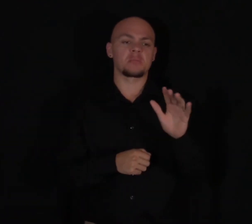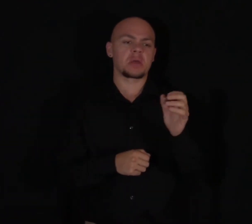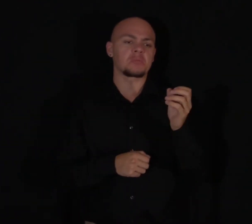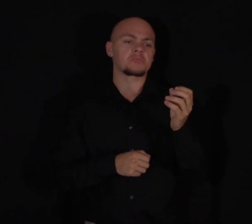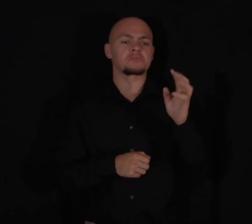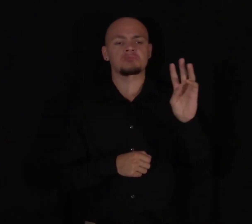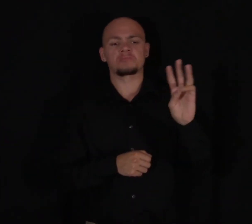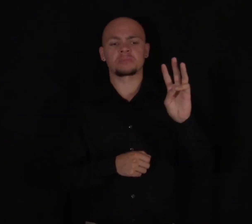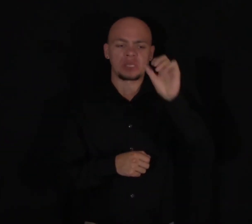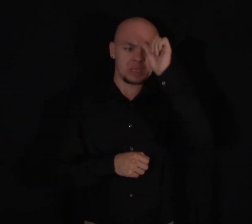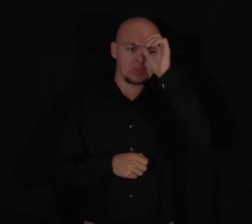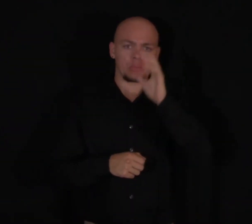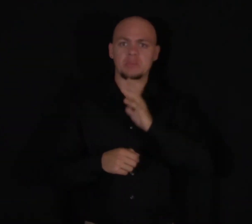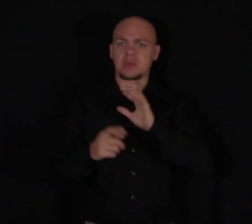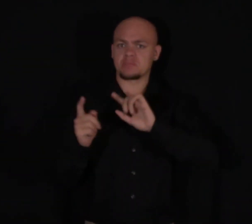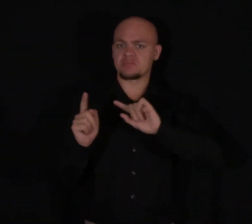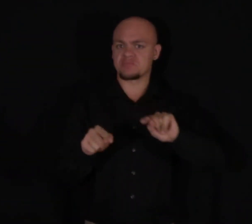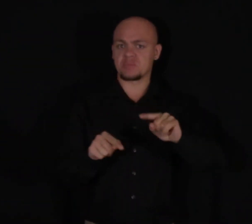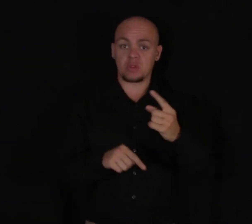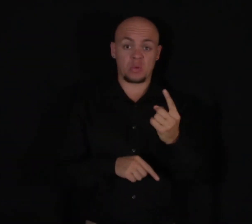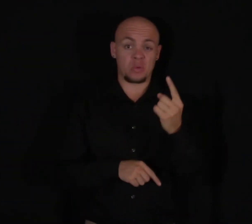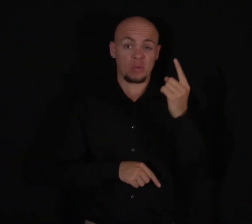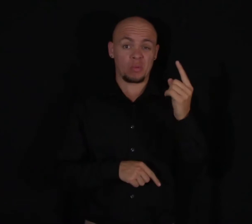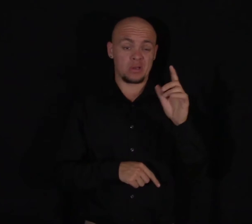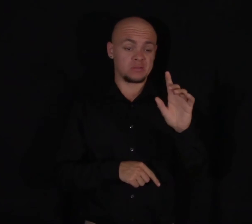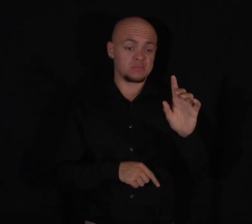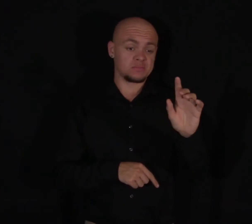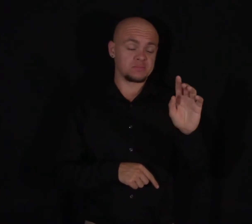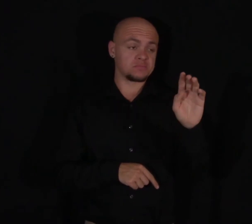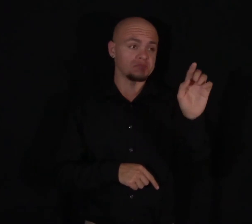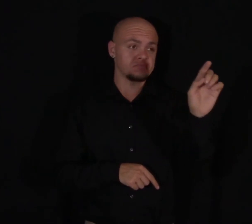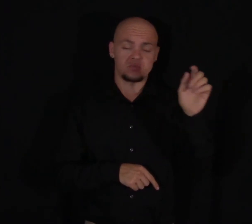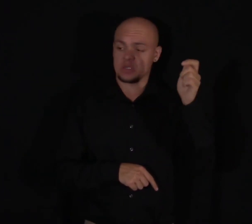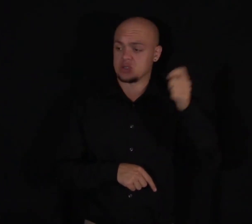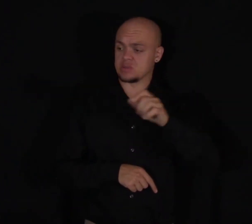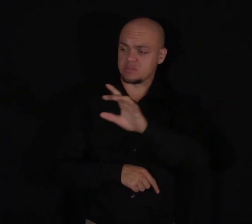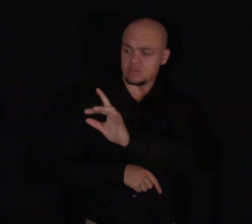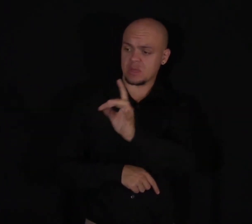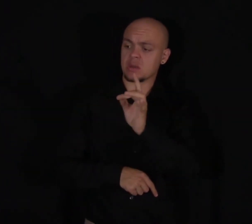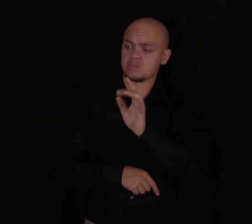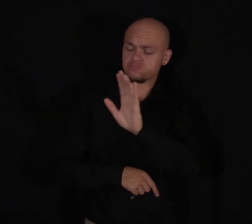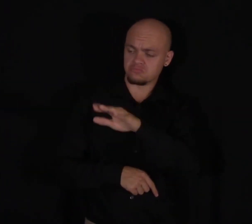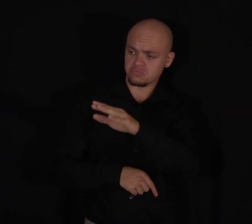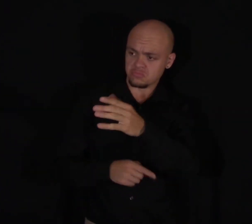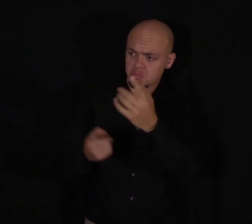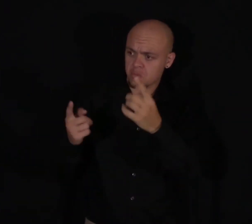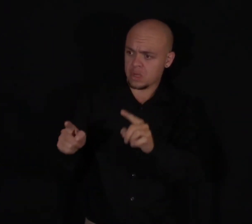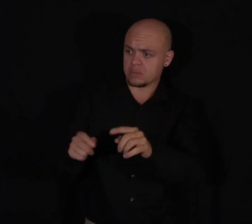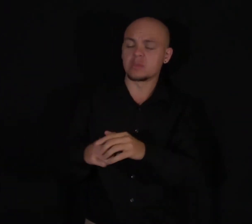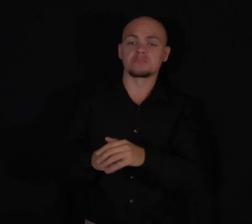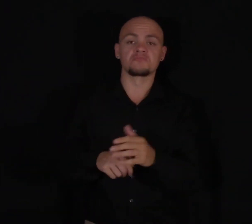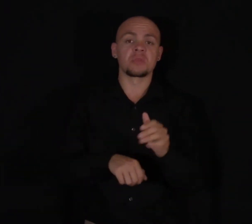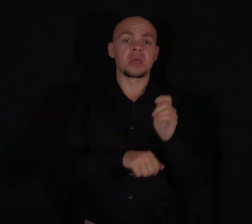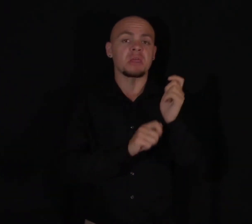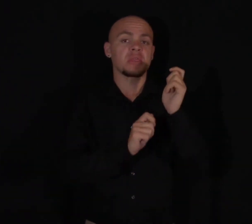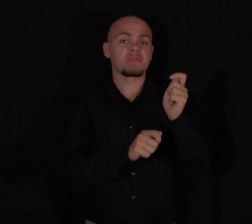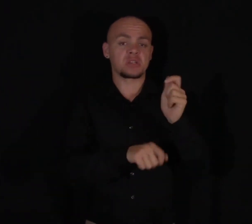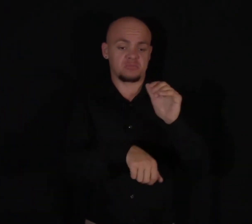forward, and one being selected by the magistrate, he deposed that he had been out fishing the night before with his son and